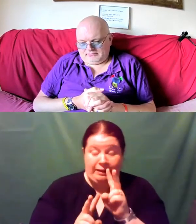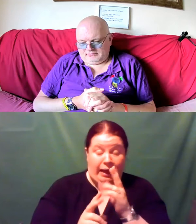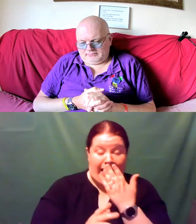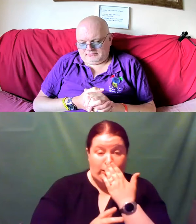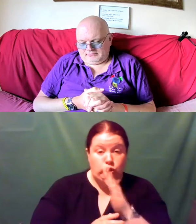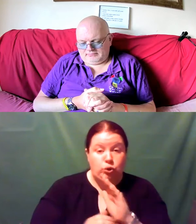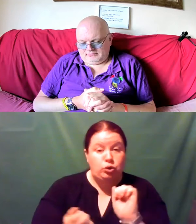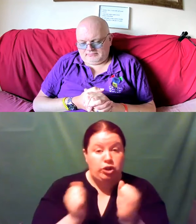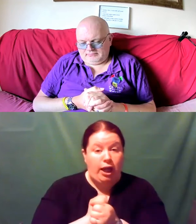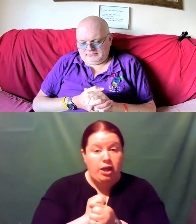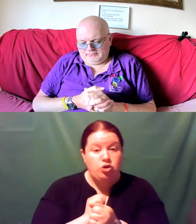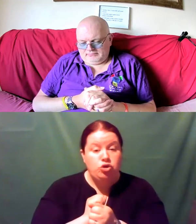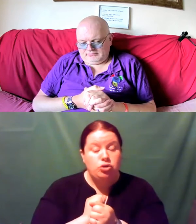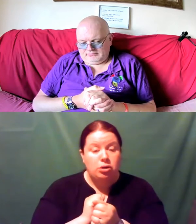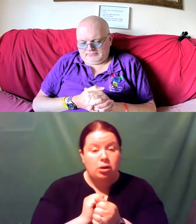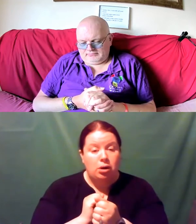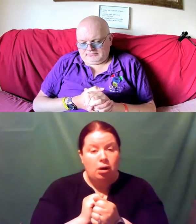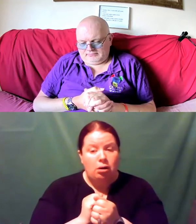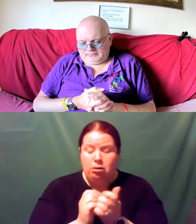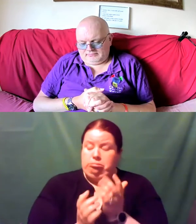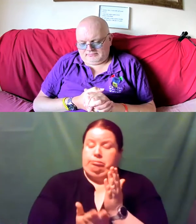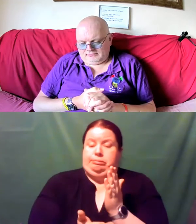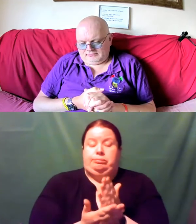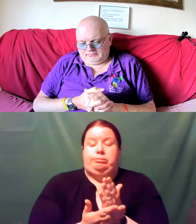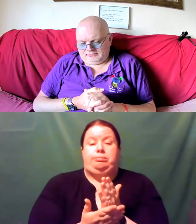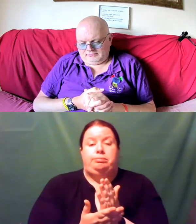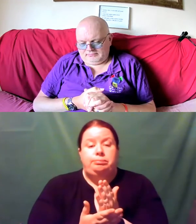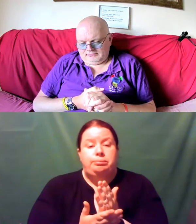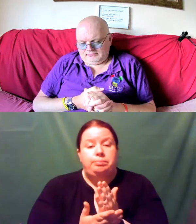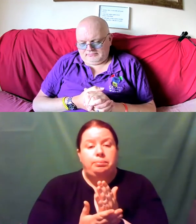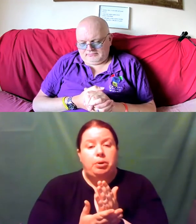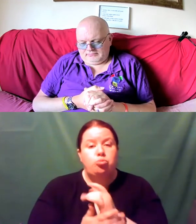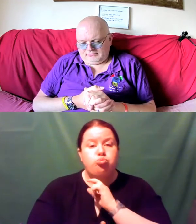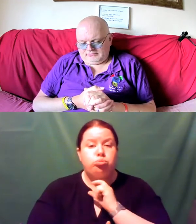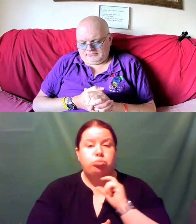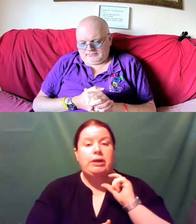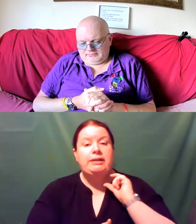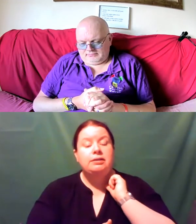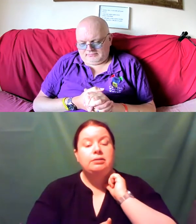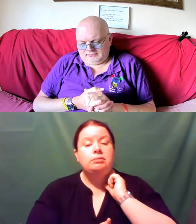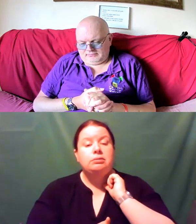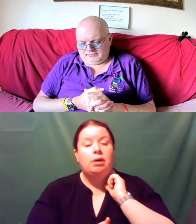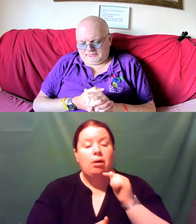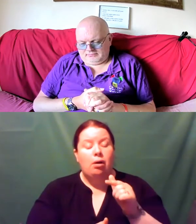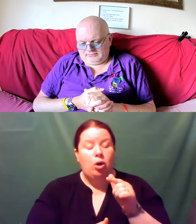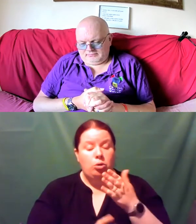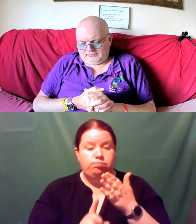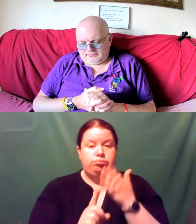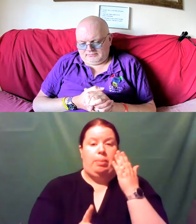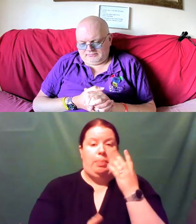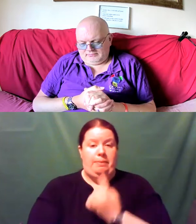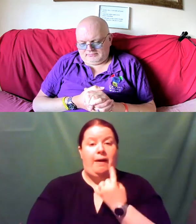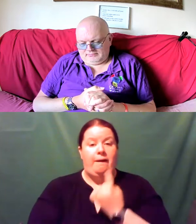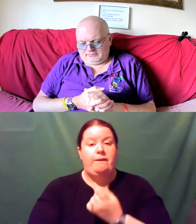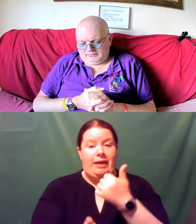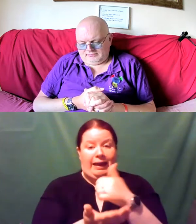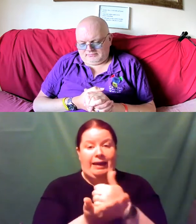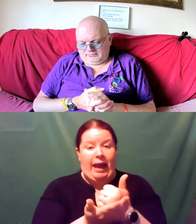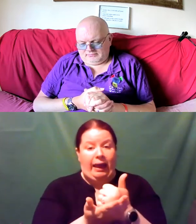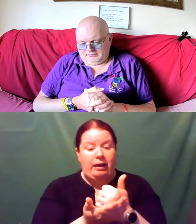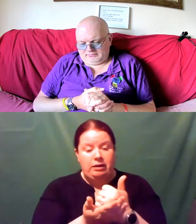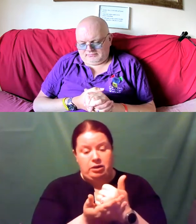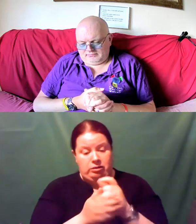more of a kind of a situation where actually you think that priests who are kind of gay, because obviously they're remaining celibate, are kind of